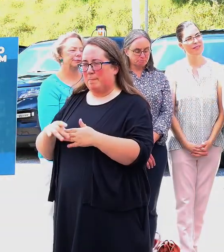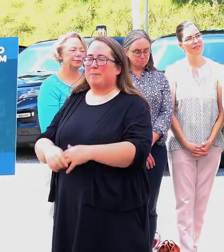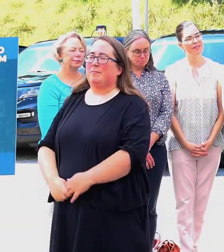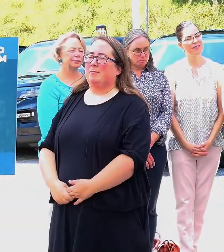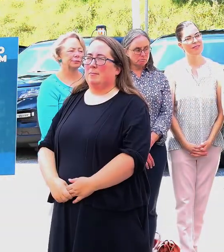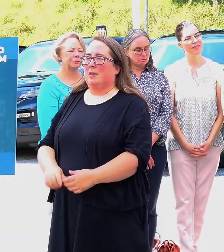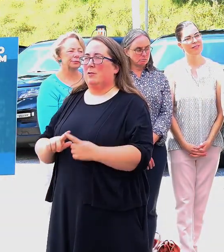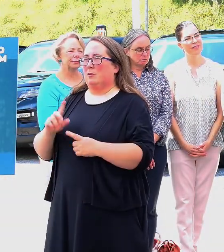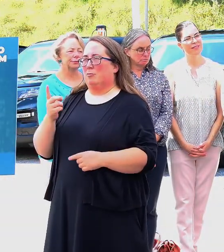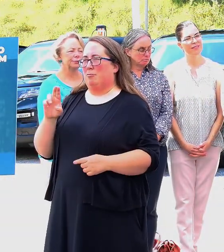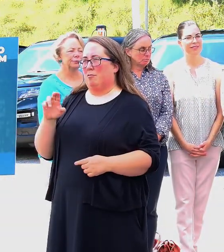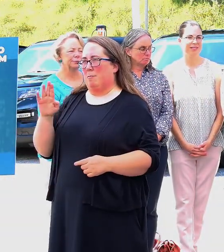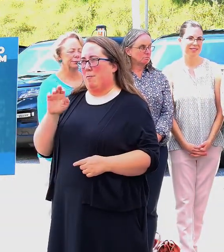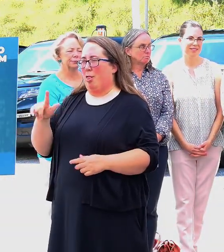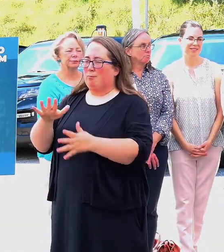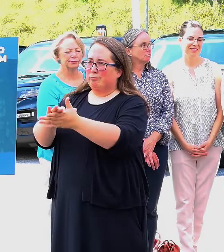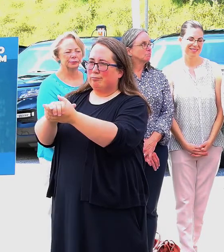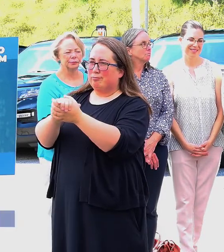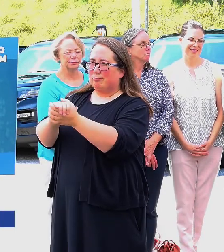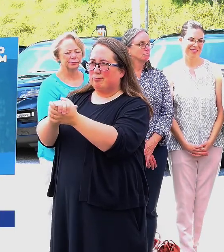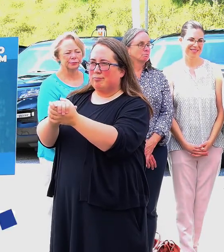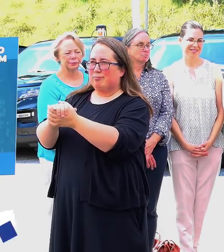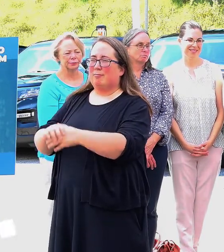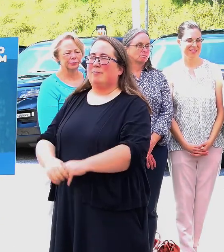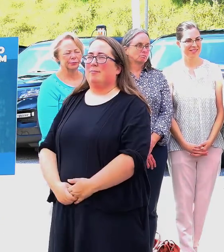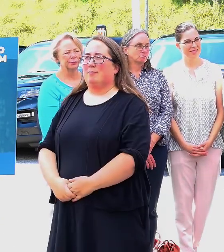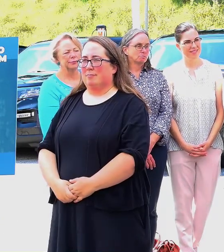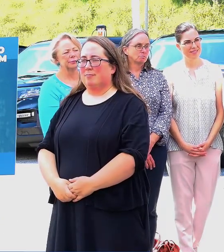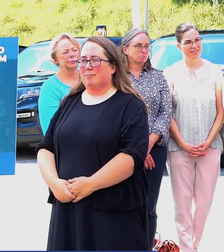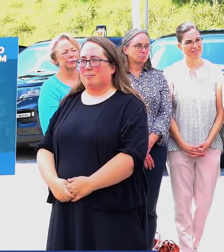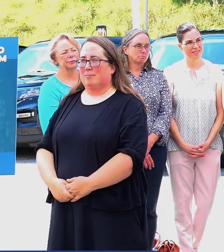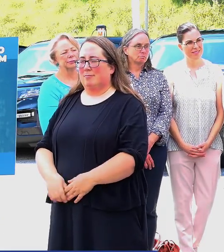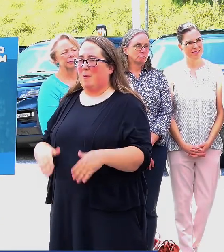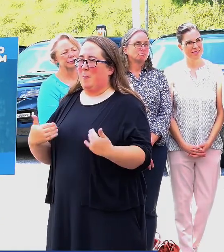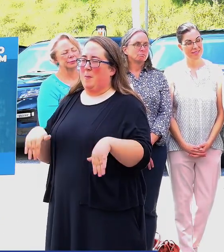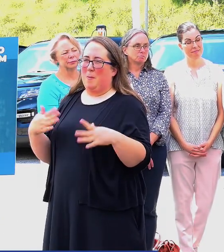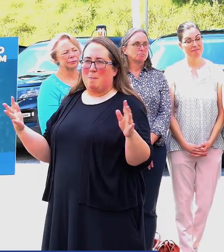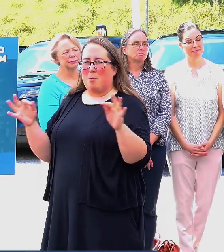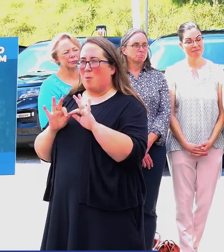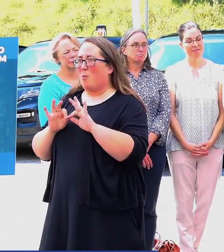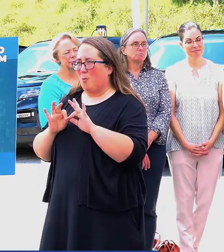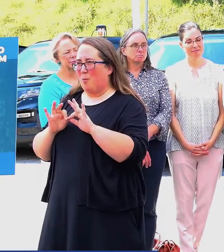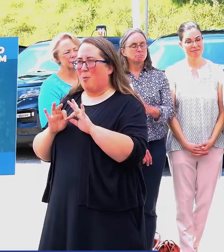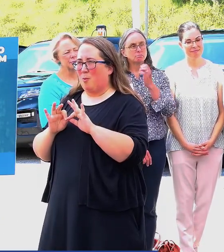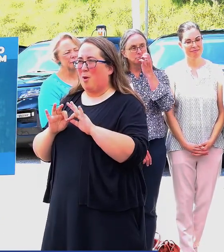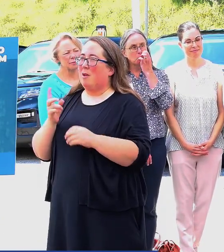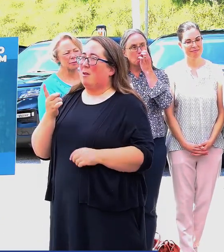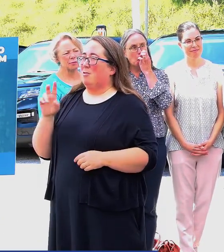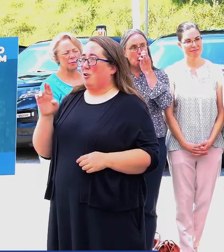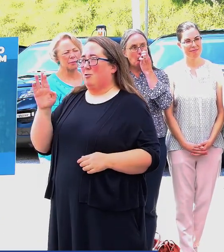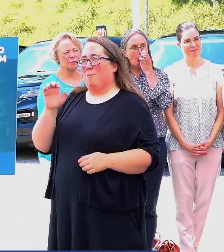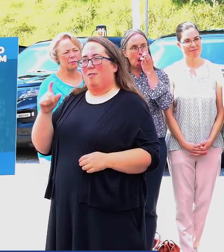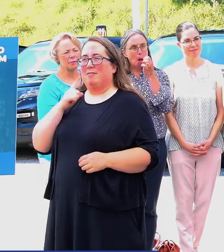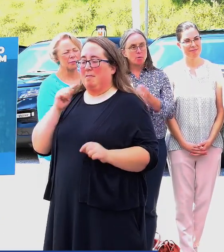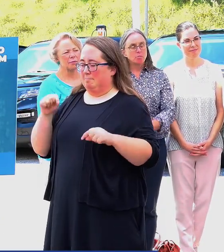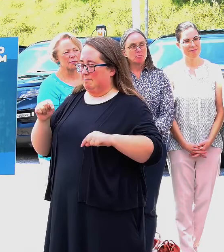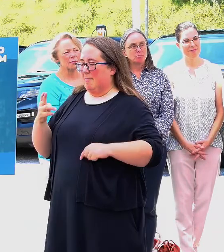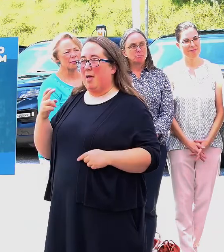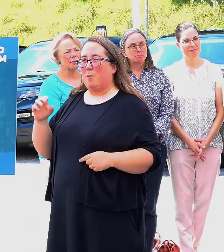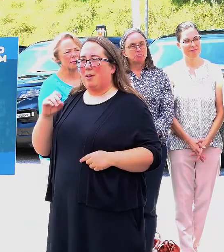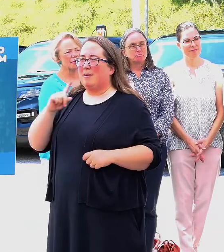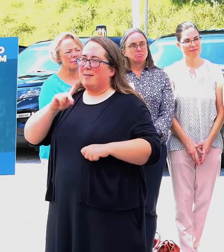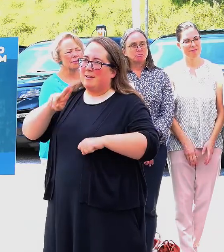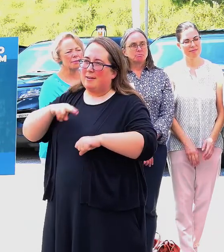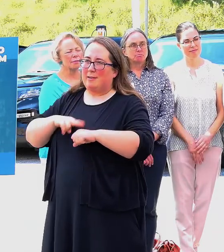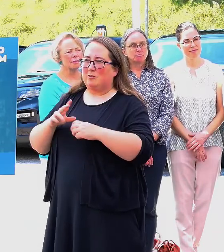To Dr. Ball, congratulations. This is a big deal. Dr. Ball said that Howard County is a